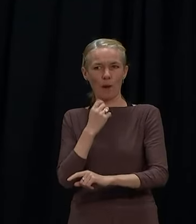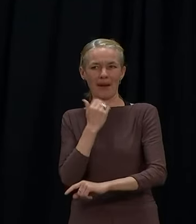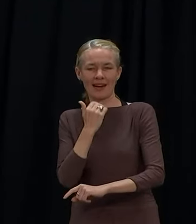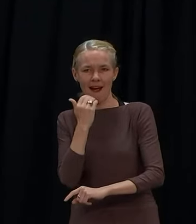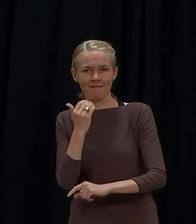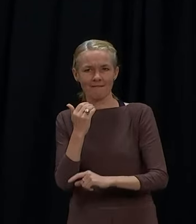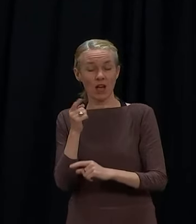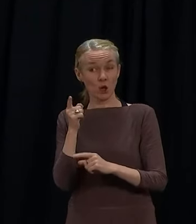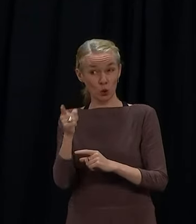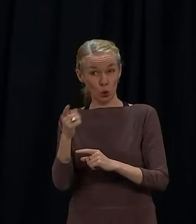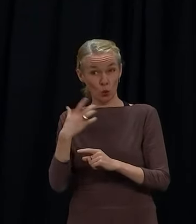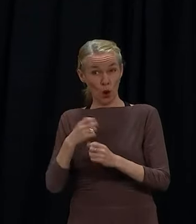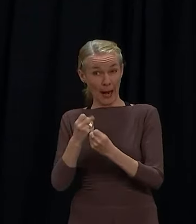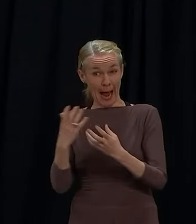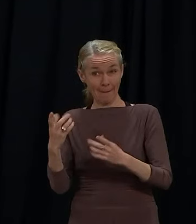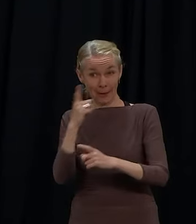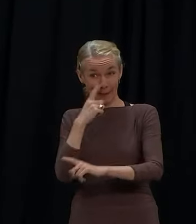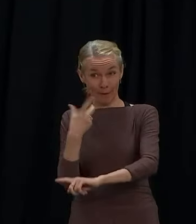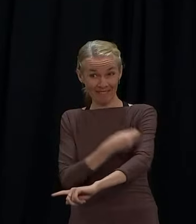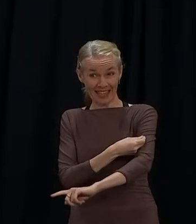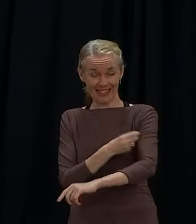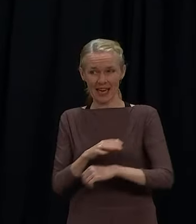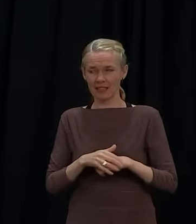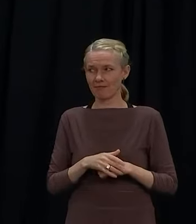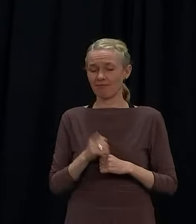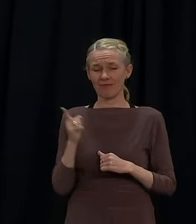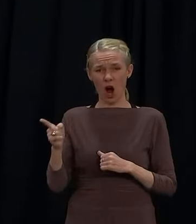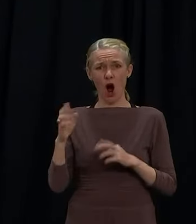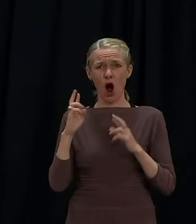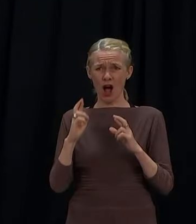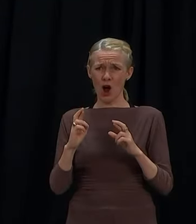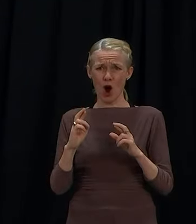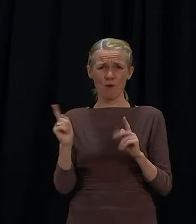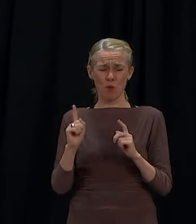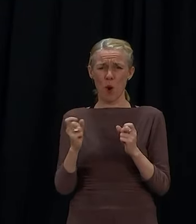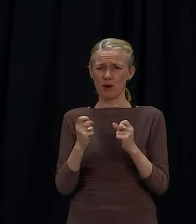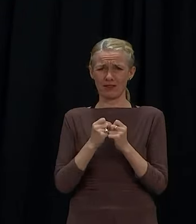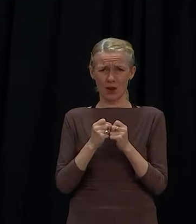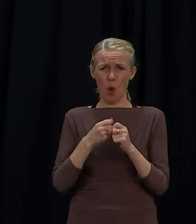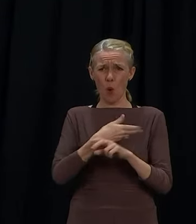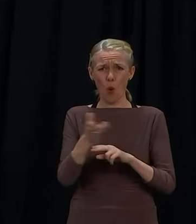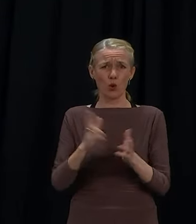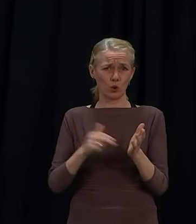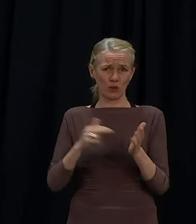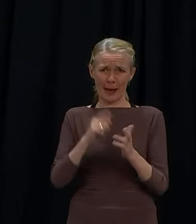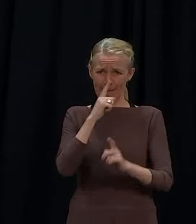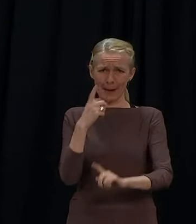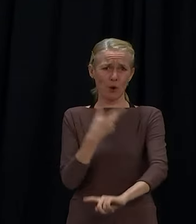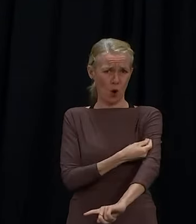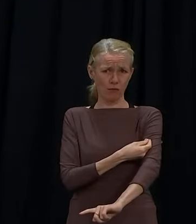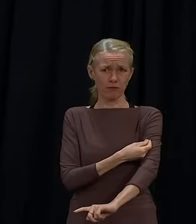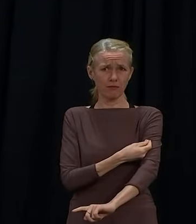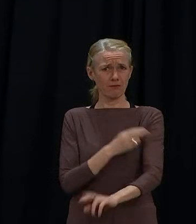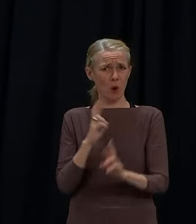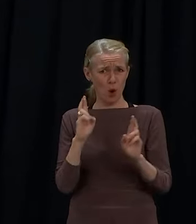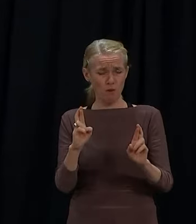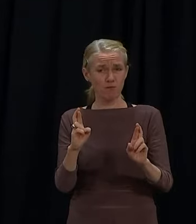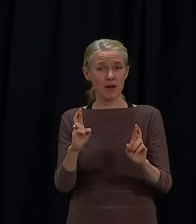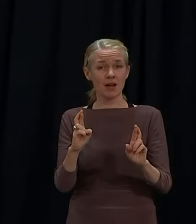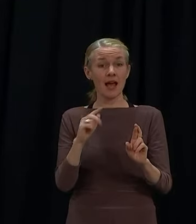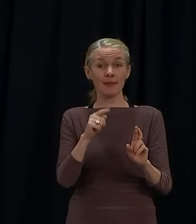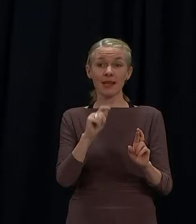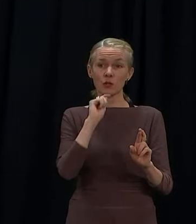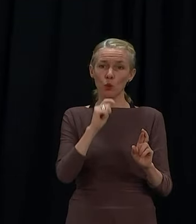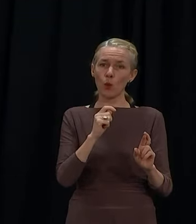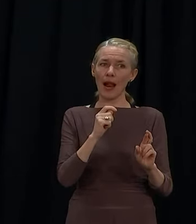possible. Not only because that gives us the best chance at maintaining, a level of normality in our lives, that's